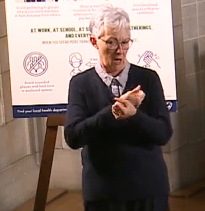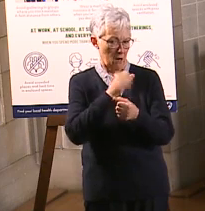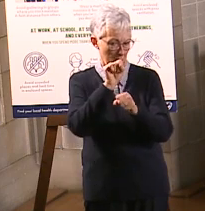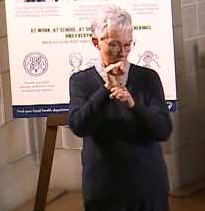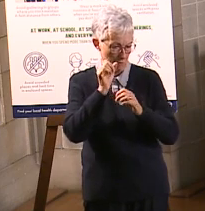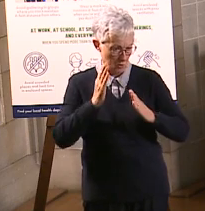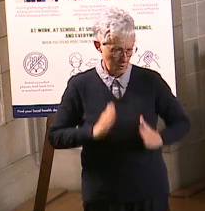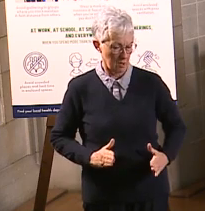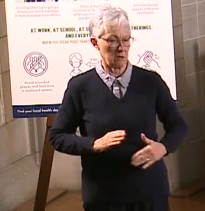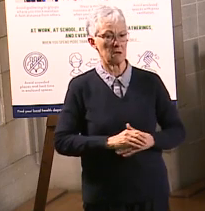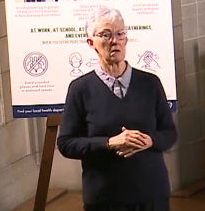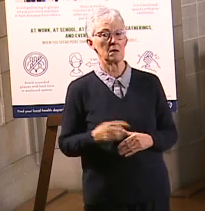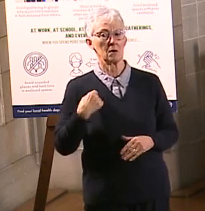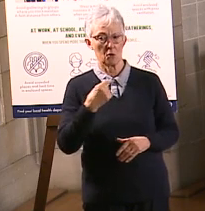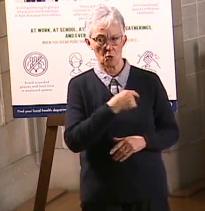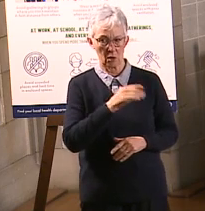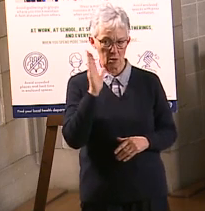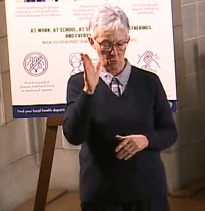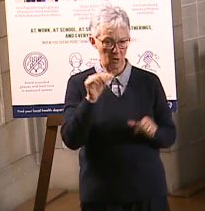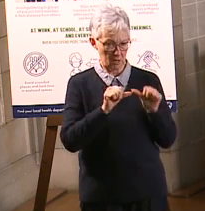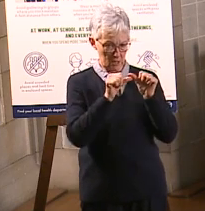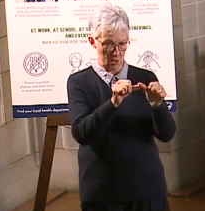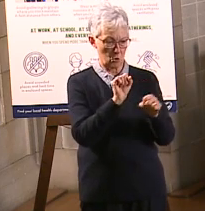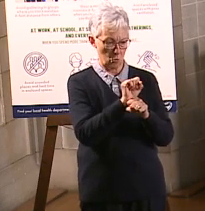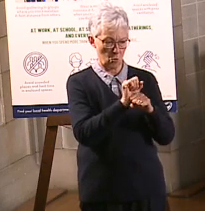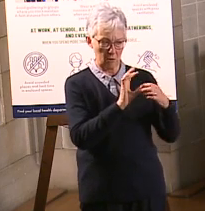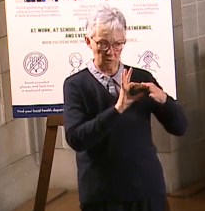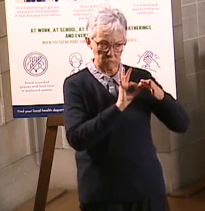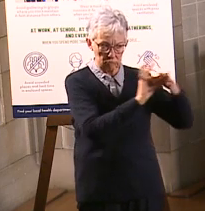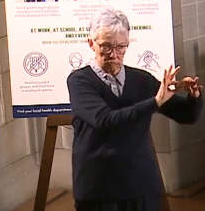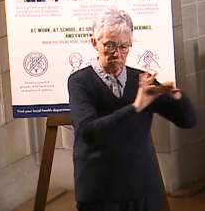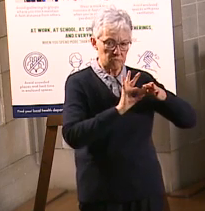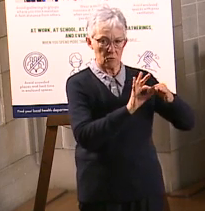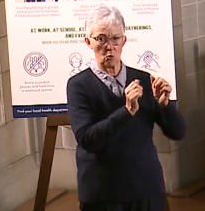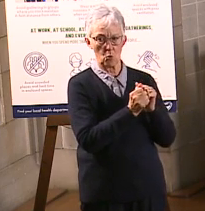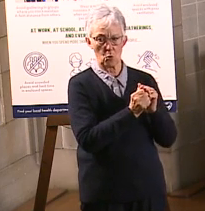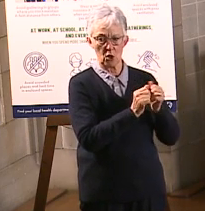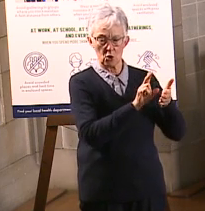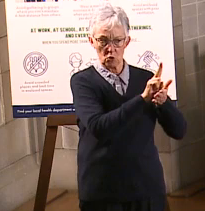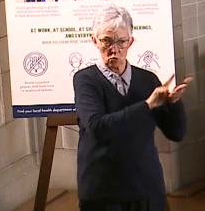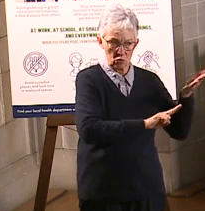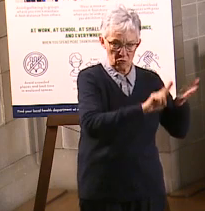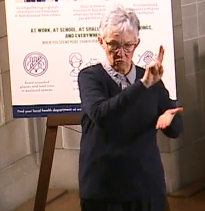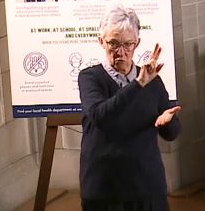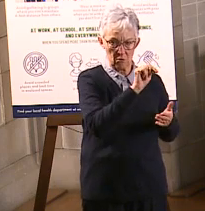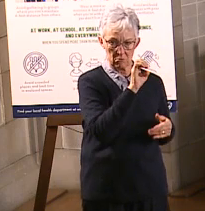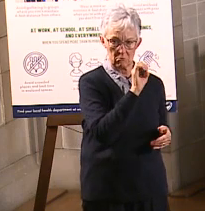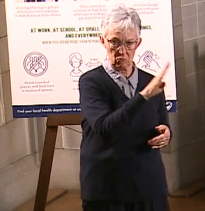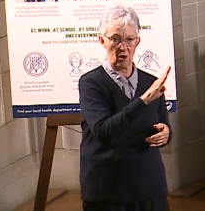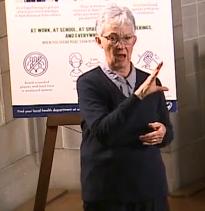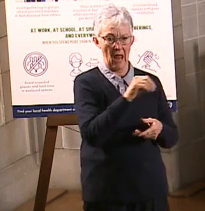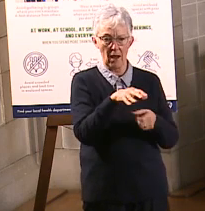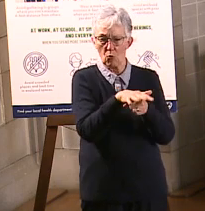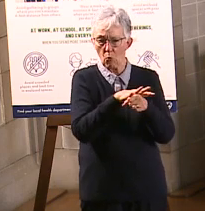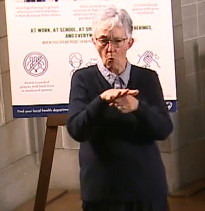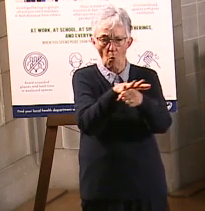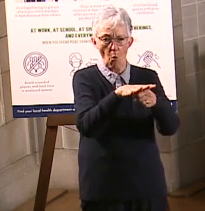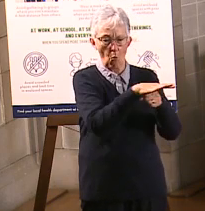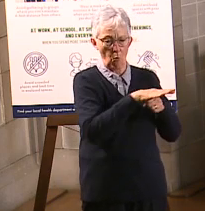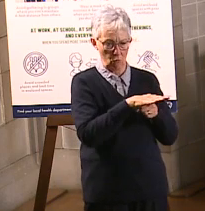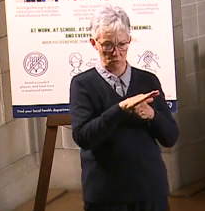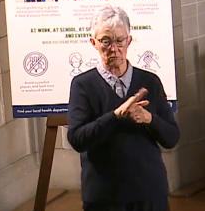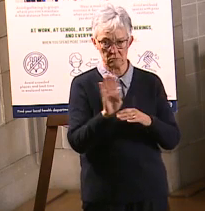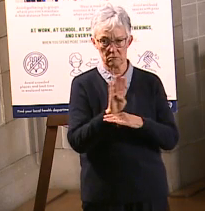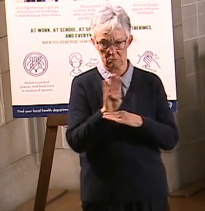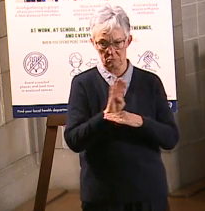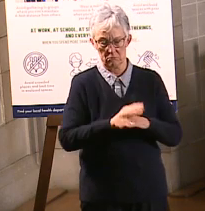with the university and the local communities. And I think we're fortunate to have such a